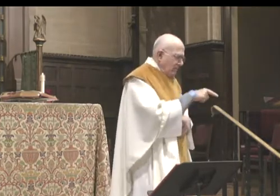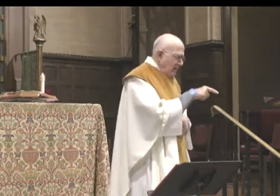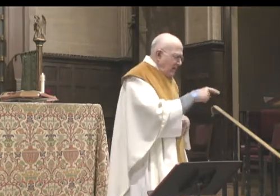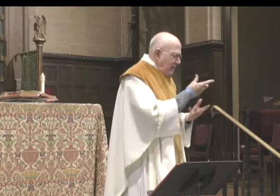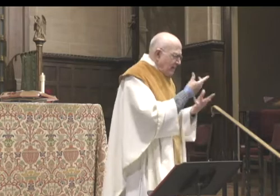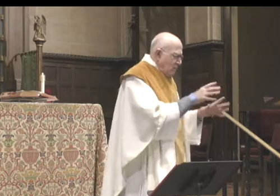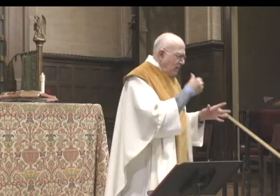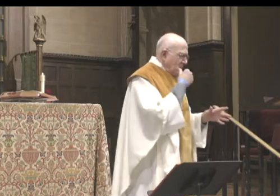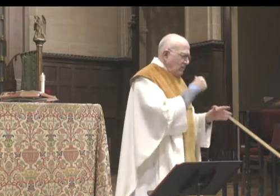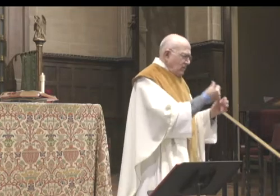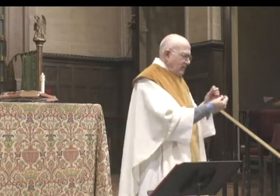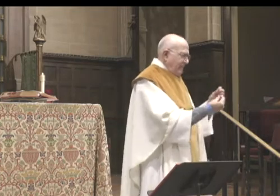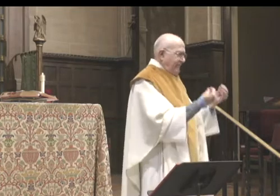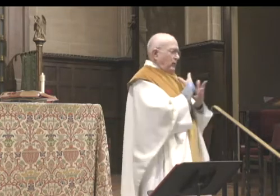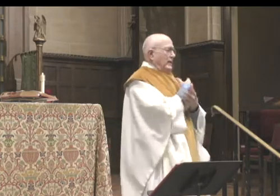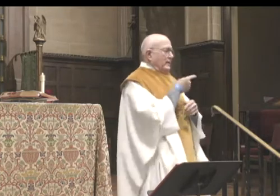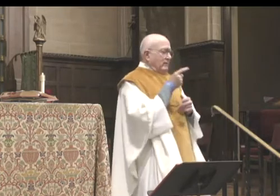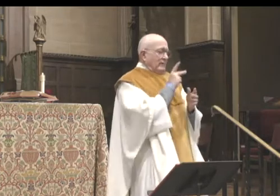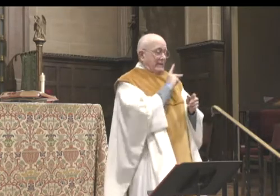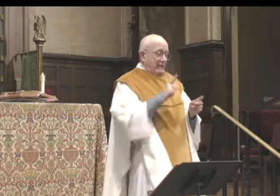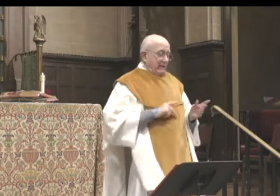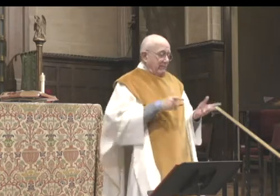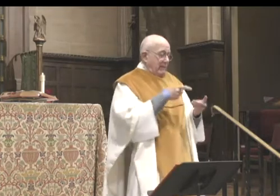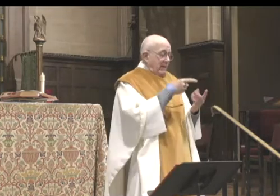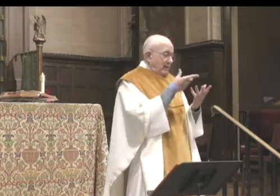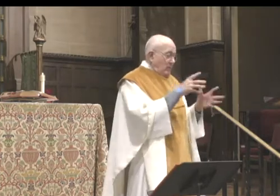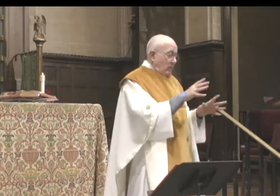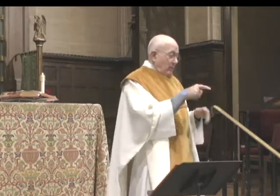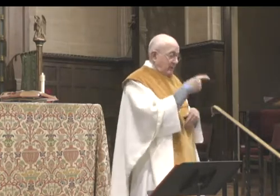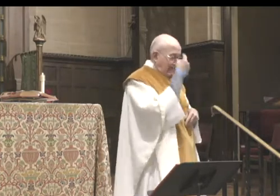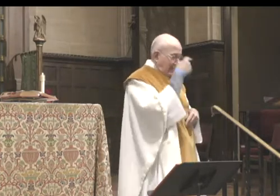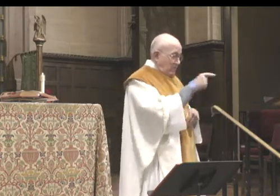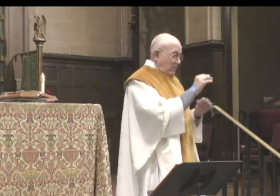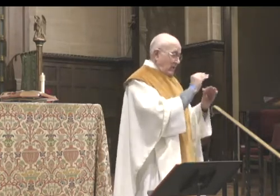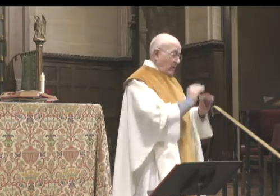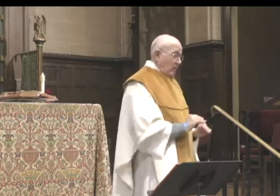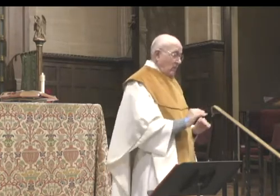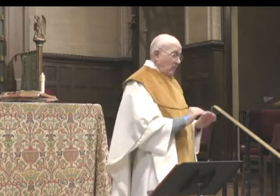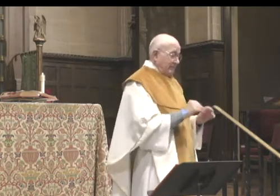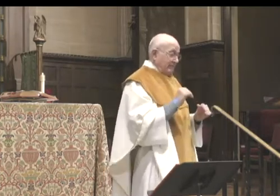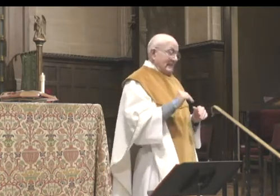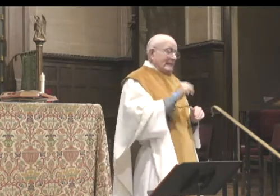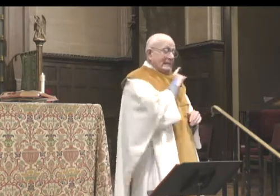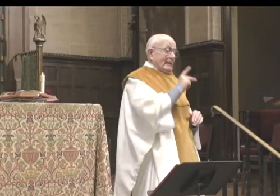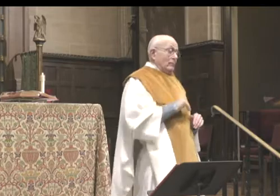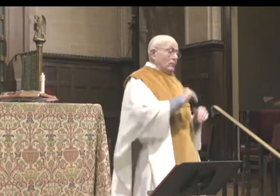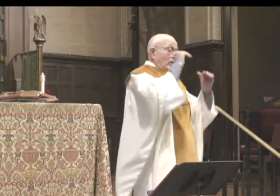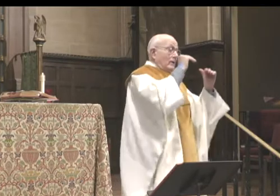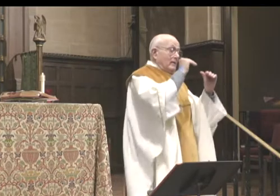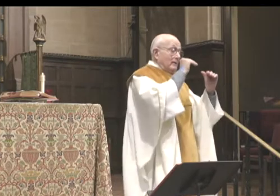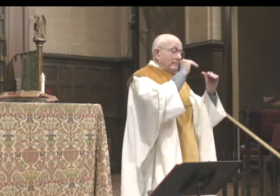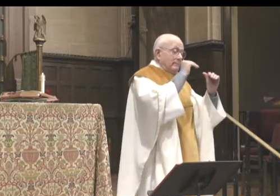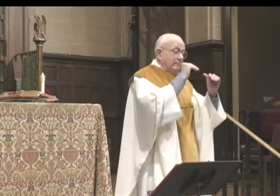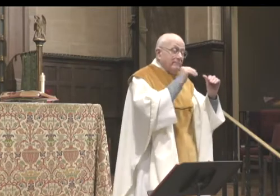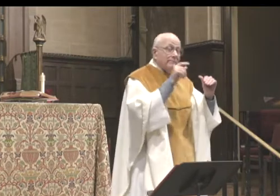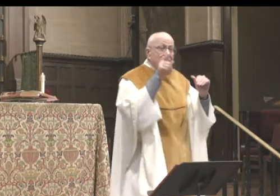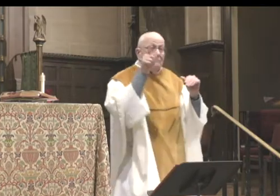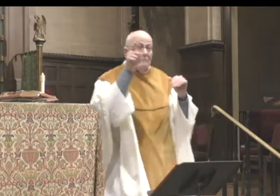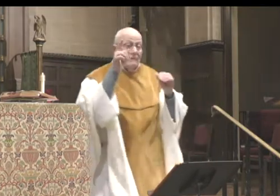kingship to marry the girl. The girl didn't want to be afraid of the king, didn't want to think she was below him and he was